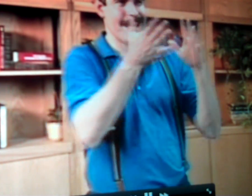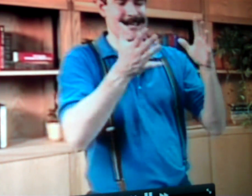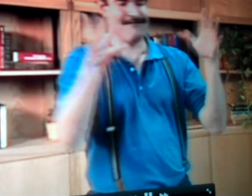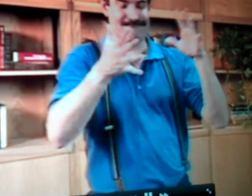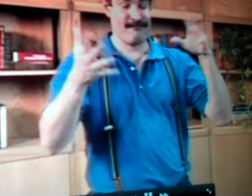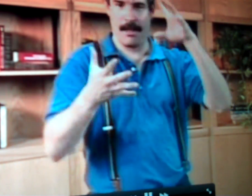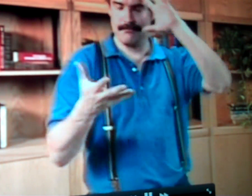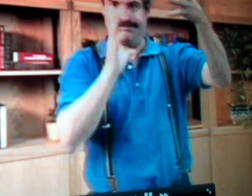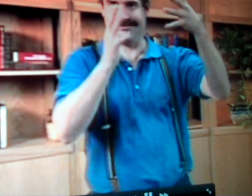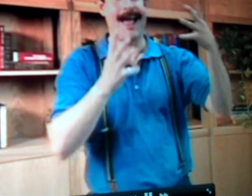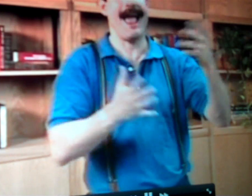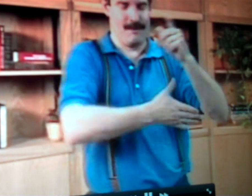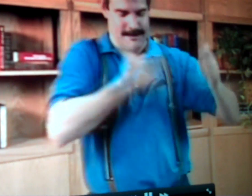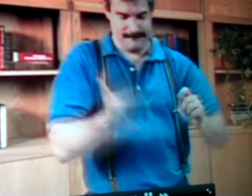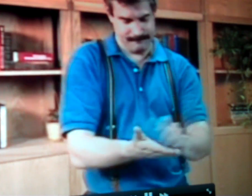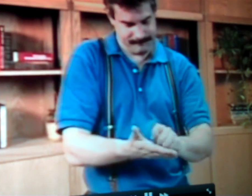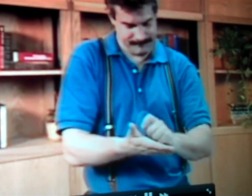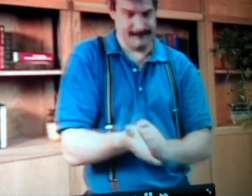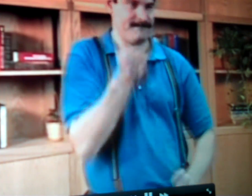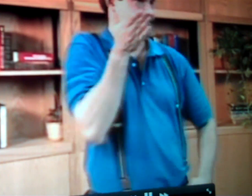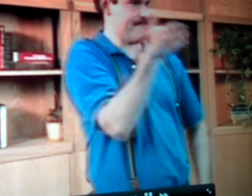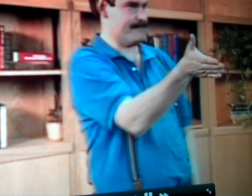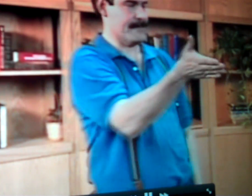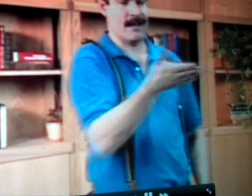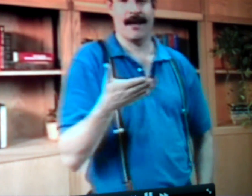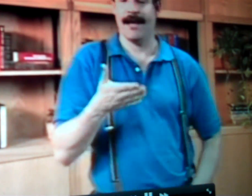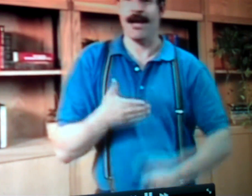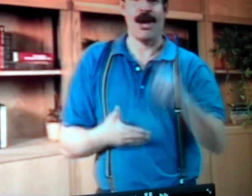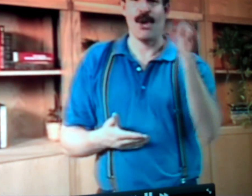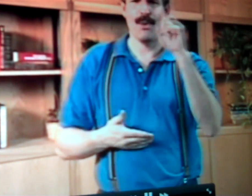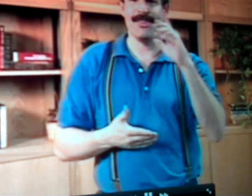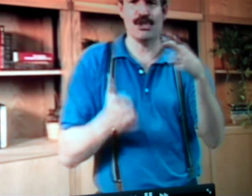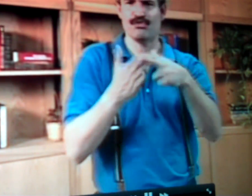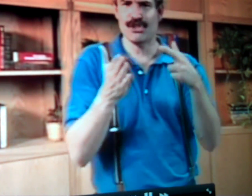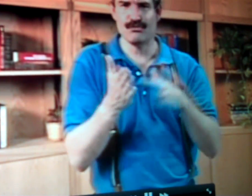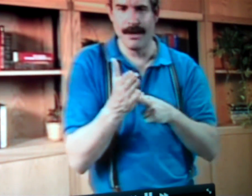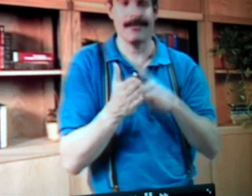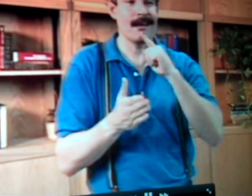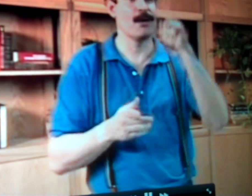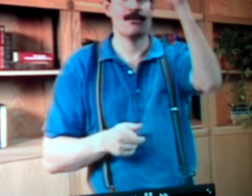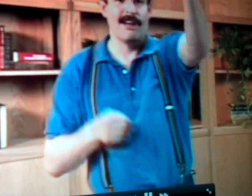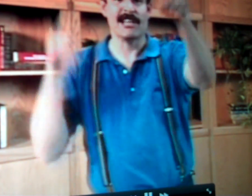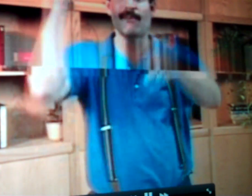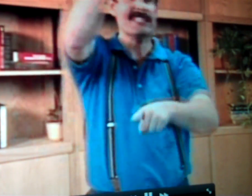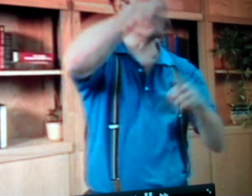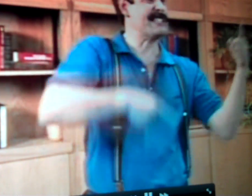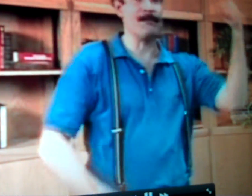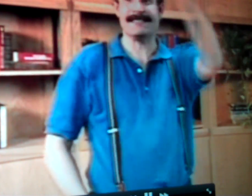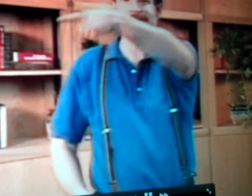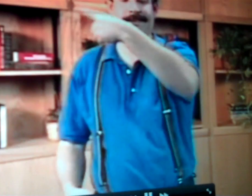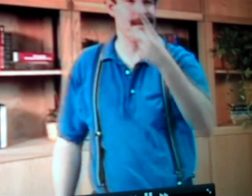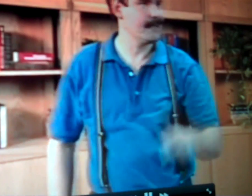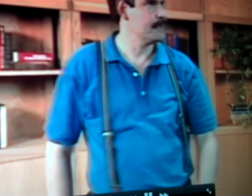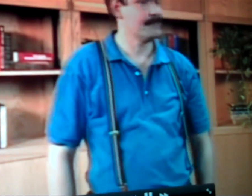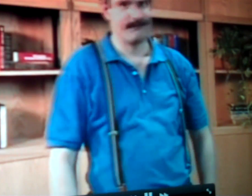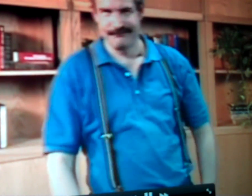Someone came up to me. They could tell that I looked confused, and I wrote down on a note trying to figure out where the registrar's office